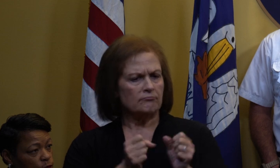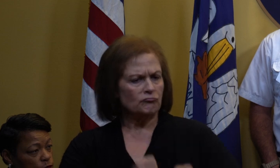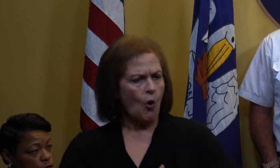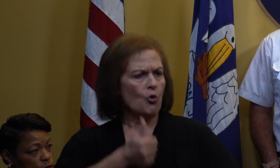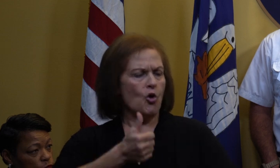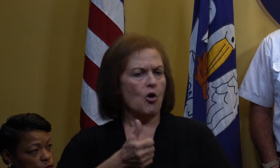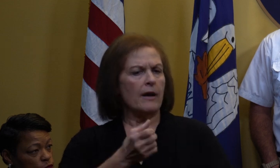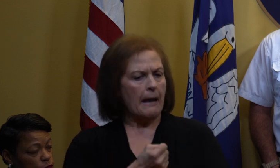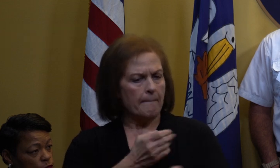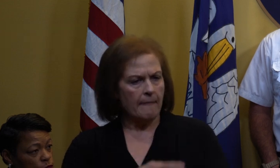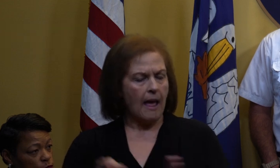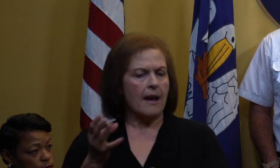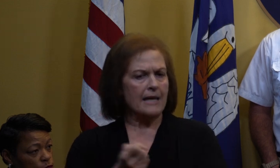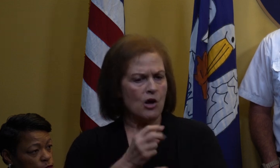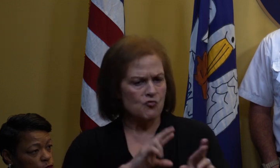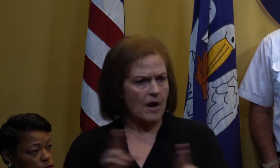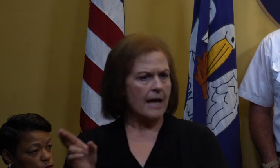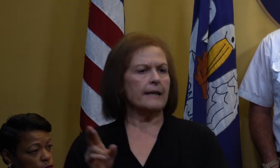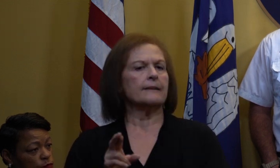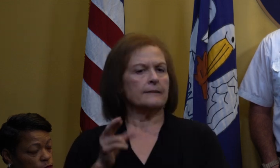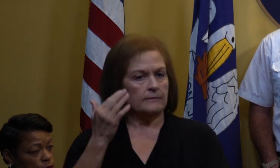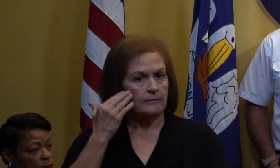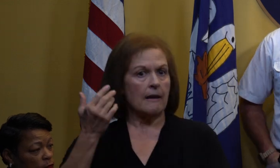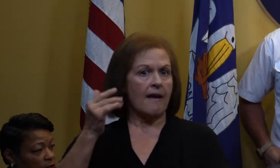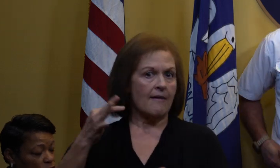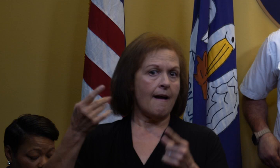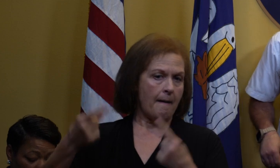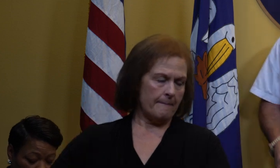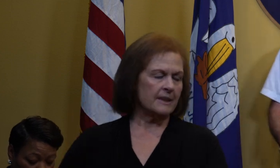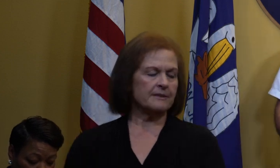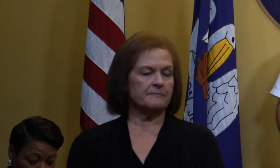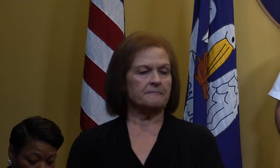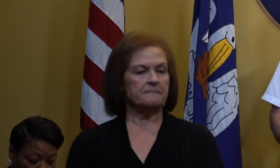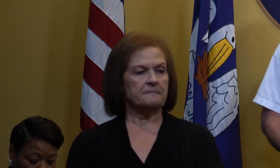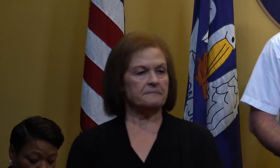be ready, so that when it comes, you're not reacting. Thank you. Thank you, Chief.